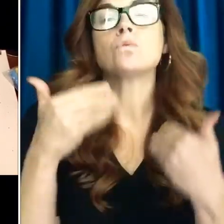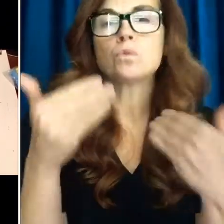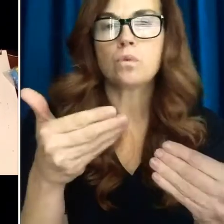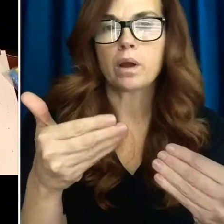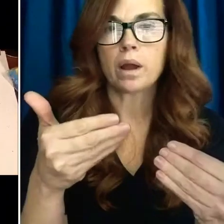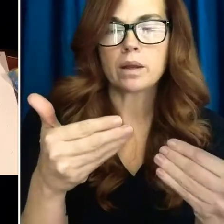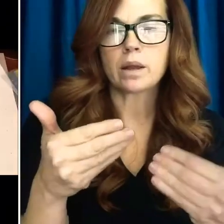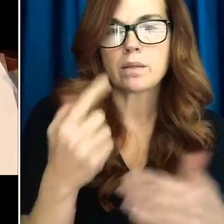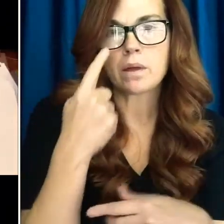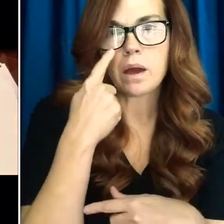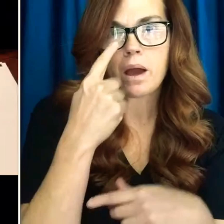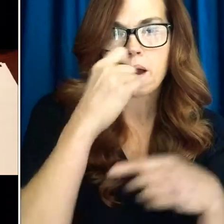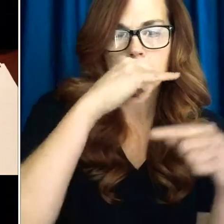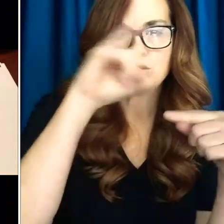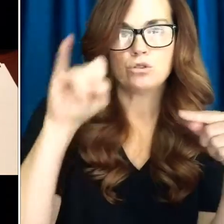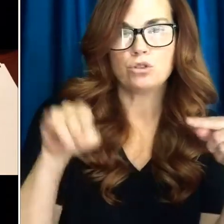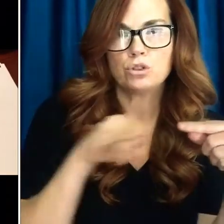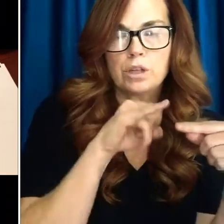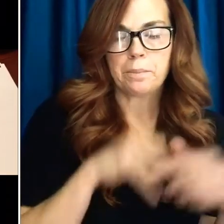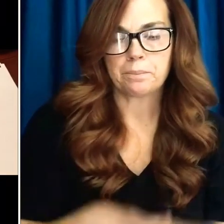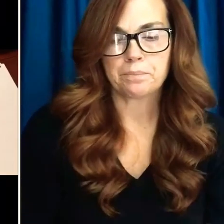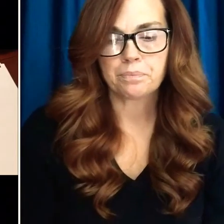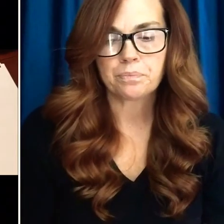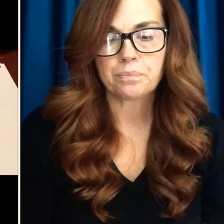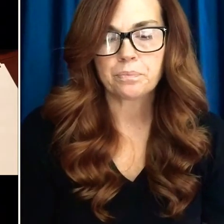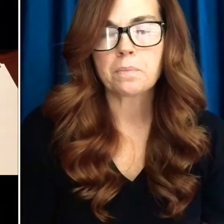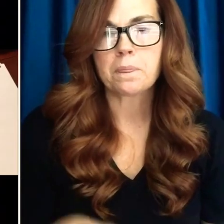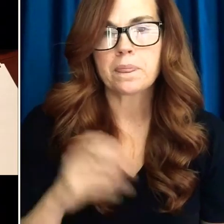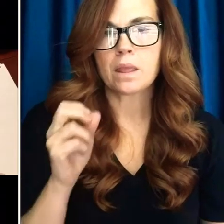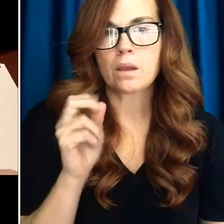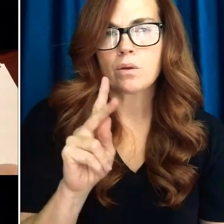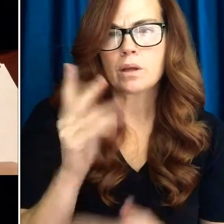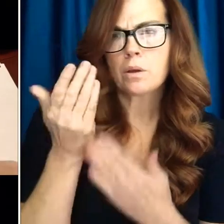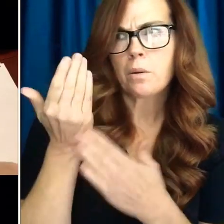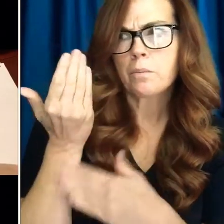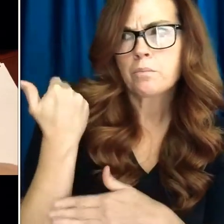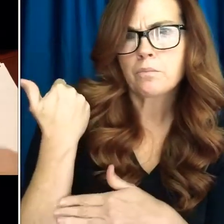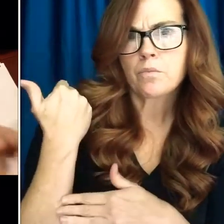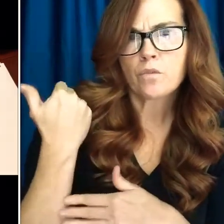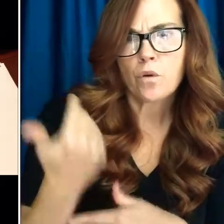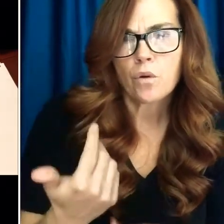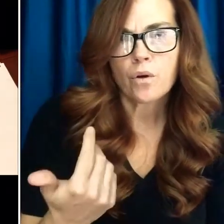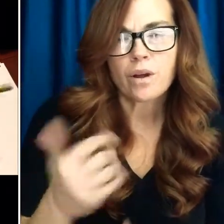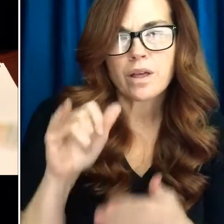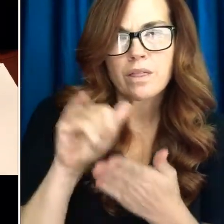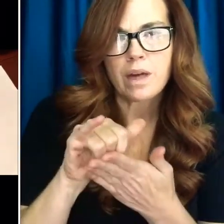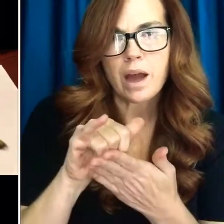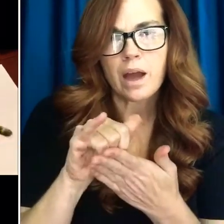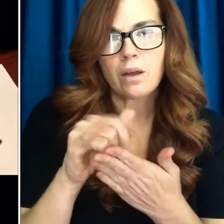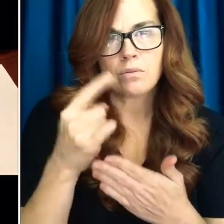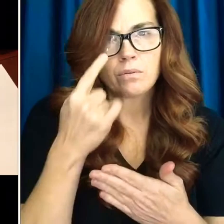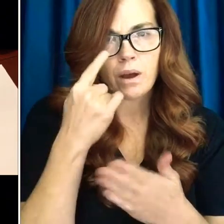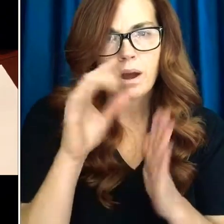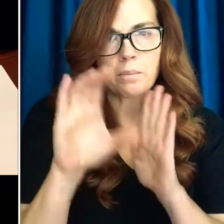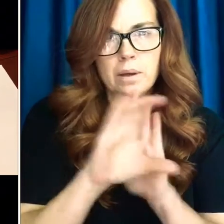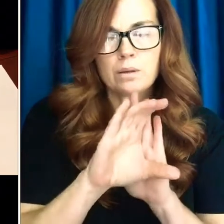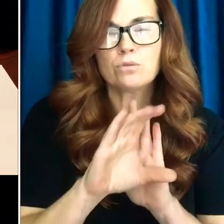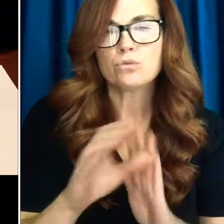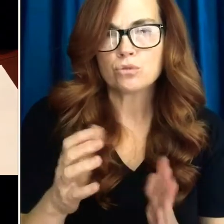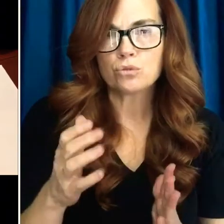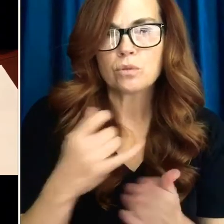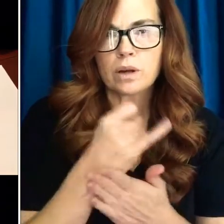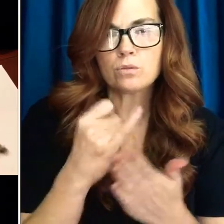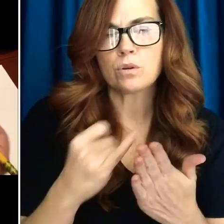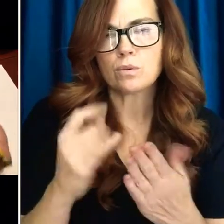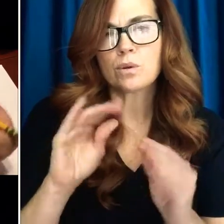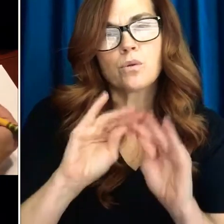draw the eye shape next. So here's the eye that I drew as the realistic eye. Obviously it needed some more work. It's